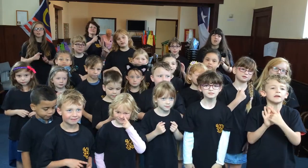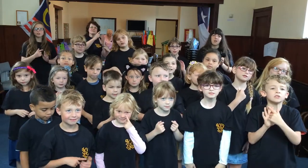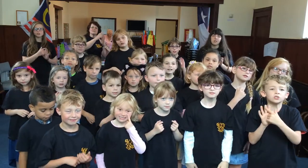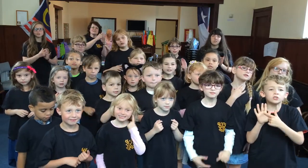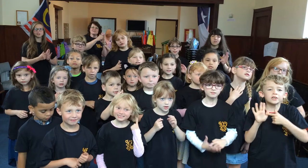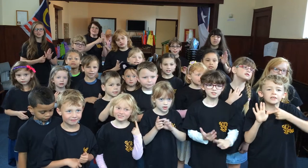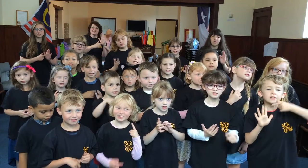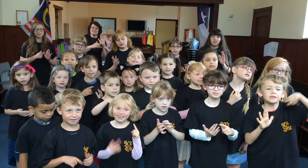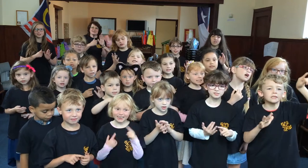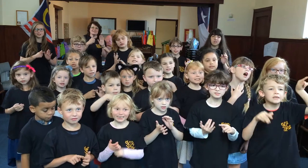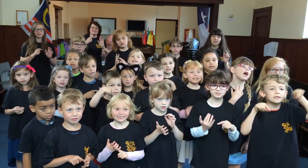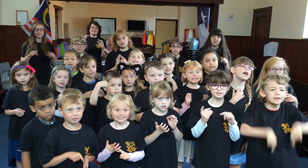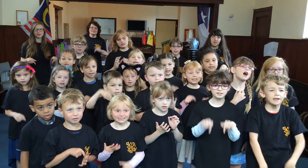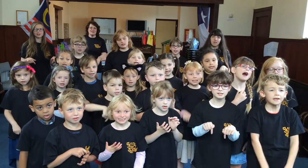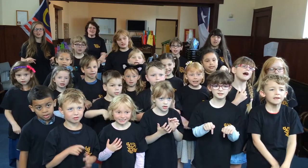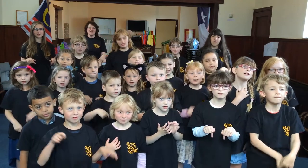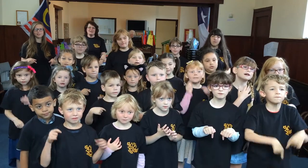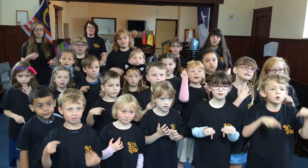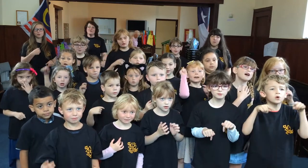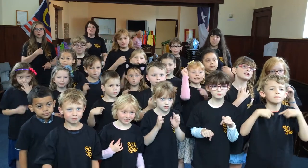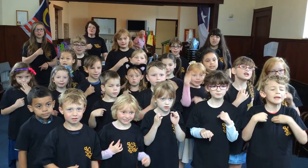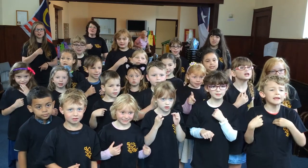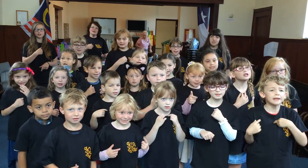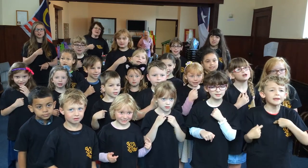Jesus is here for me.